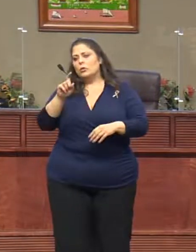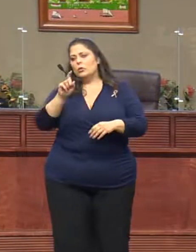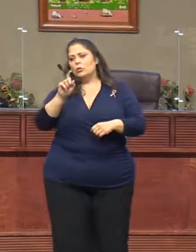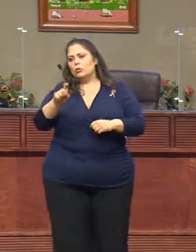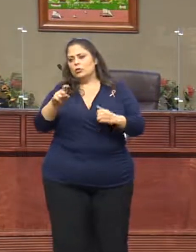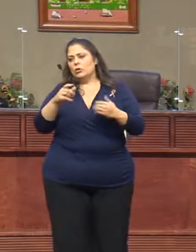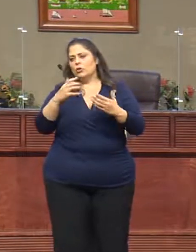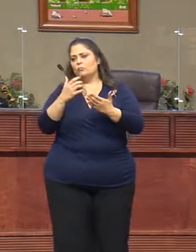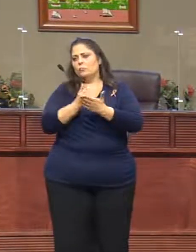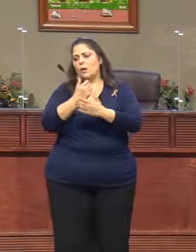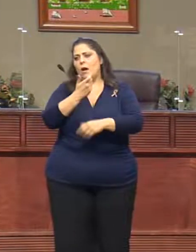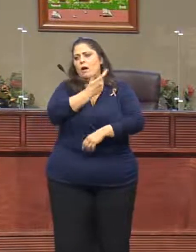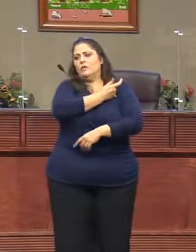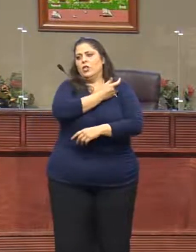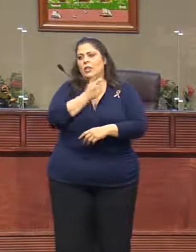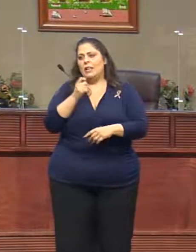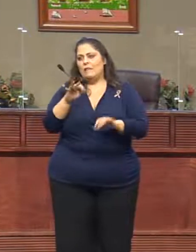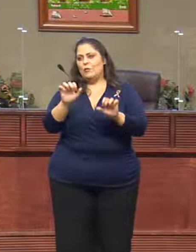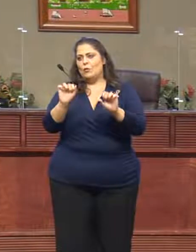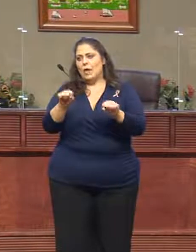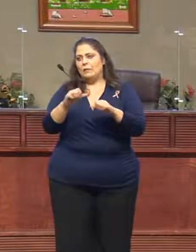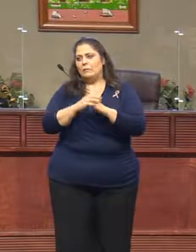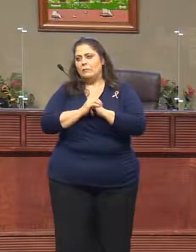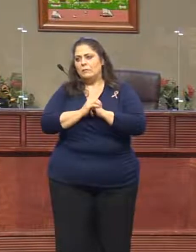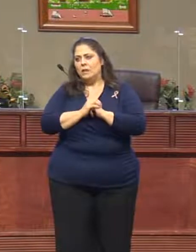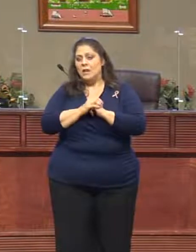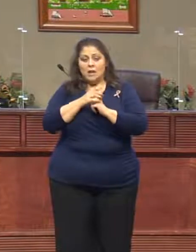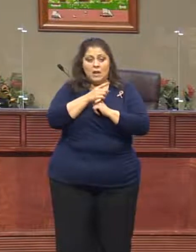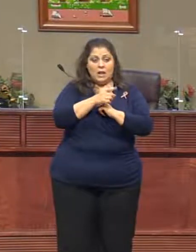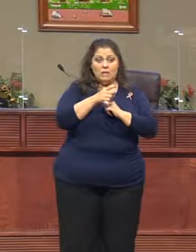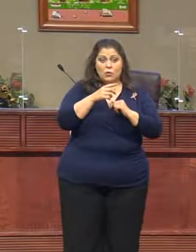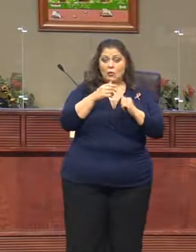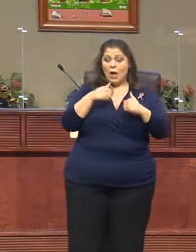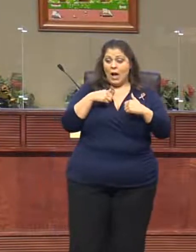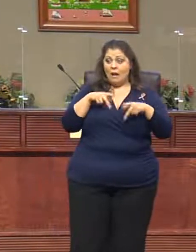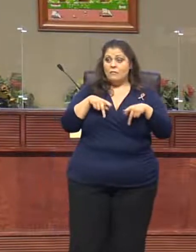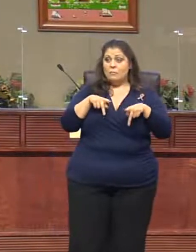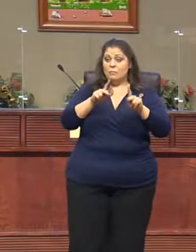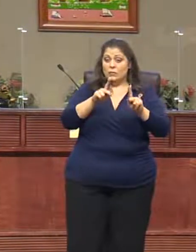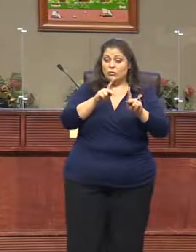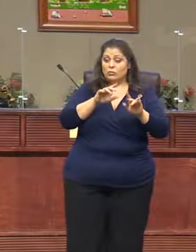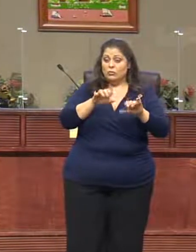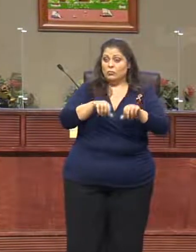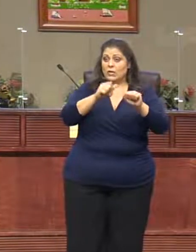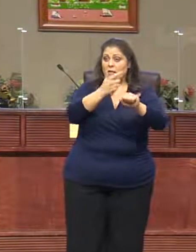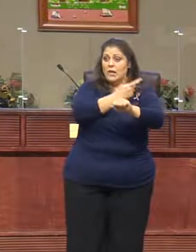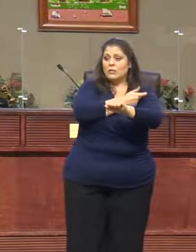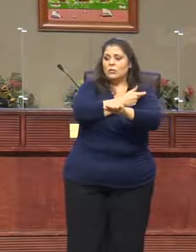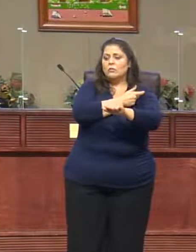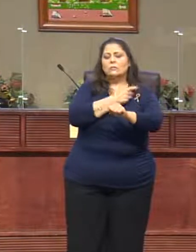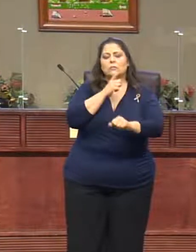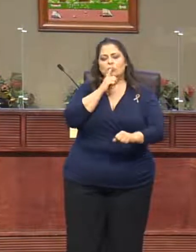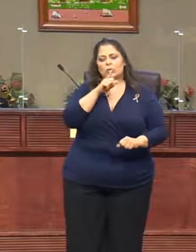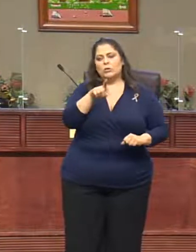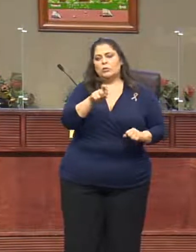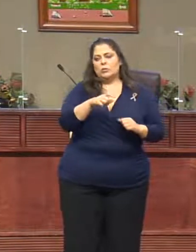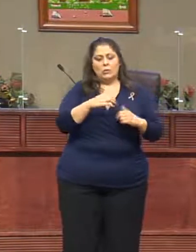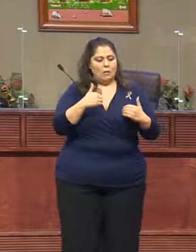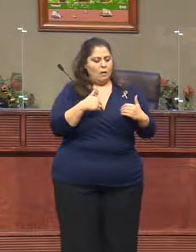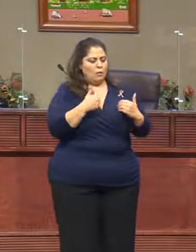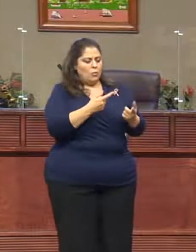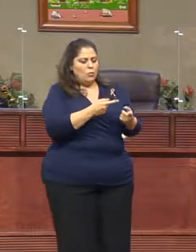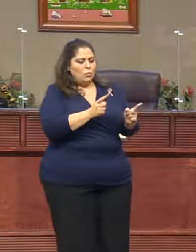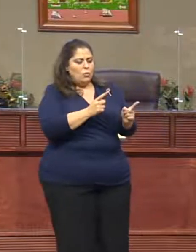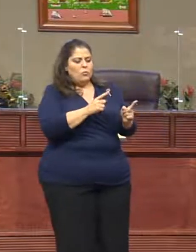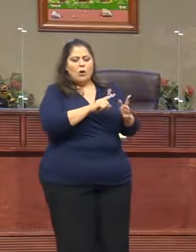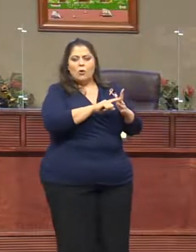have the opportunity to do so. If you fall within that eligible group, we really need to do so. As our youth are re-engaging